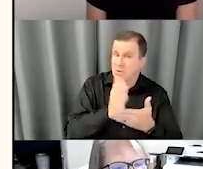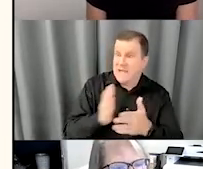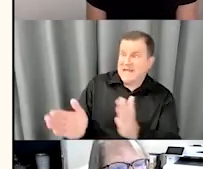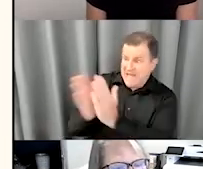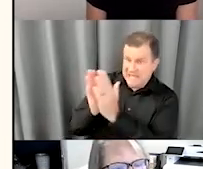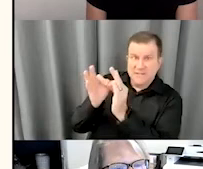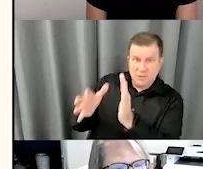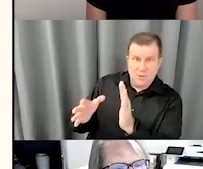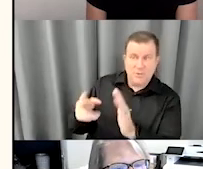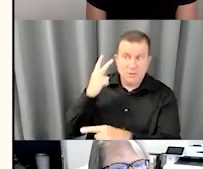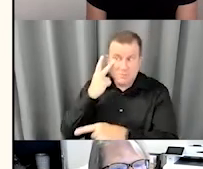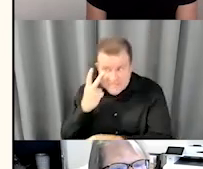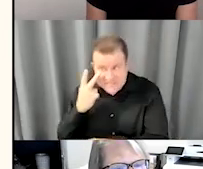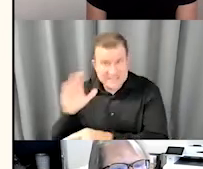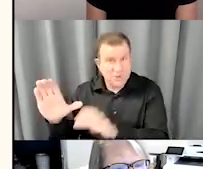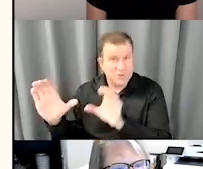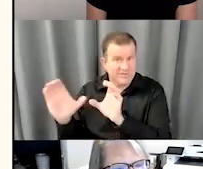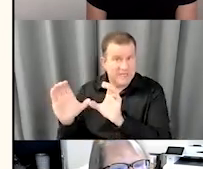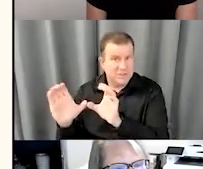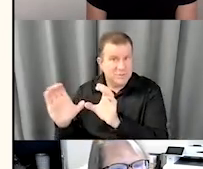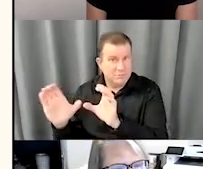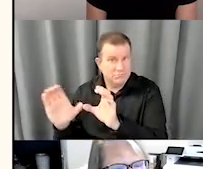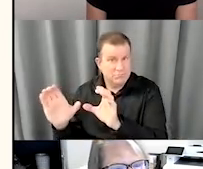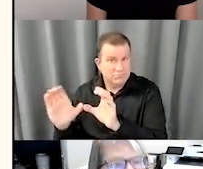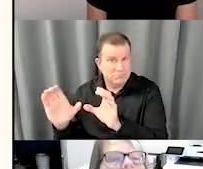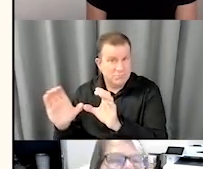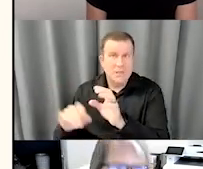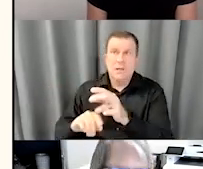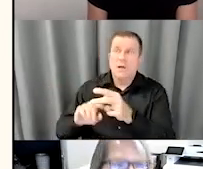it's okay to ask the interpreter to see their certification.